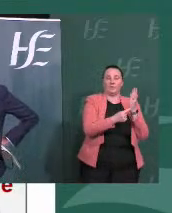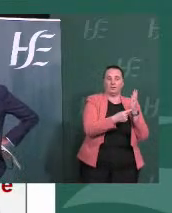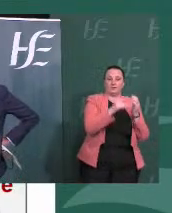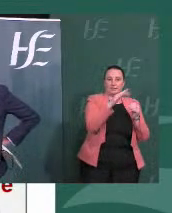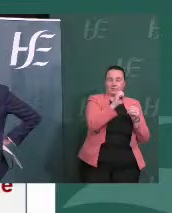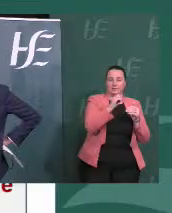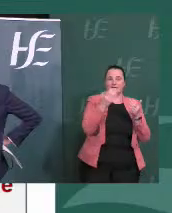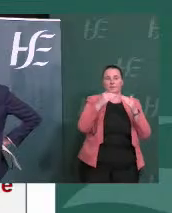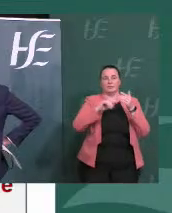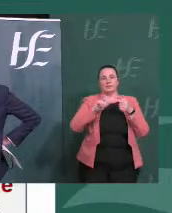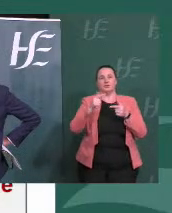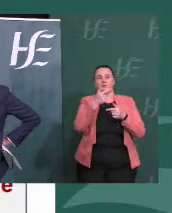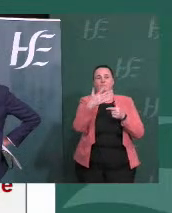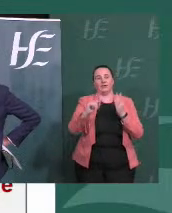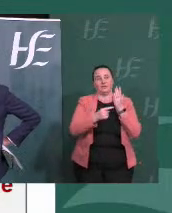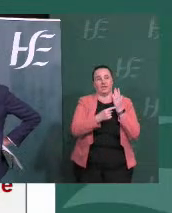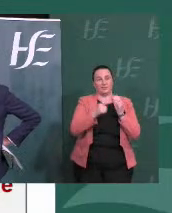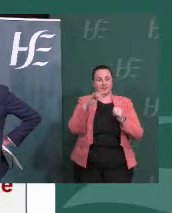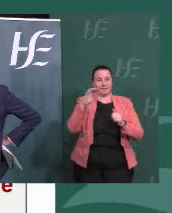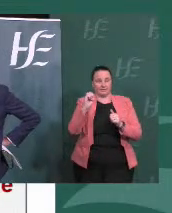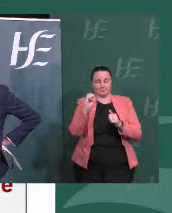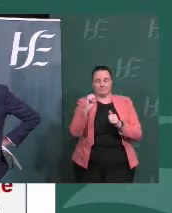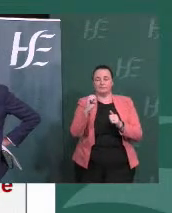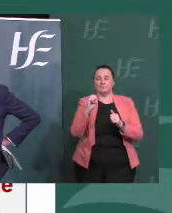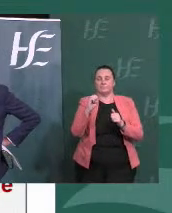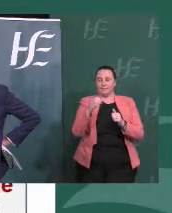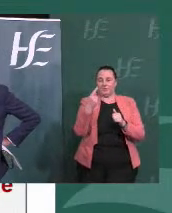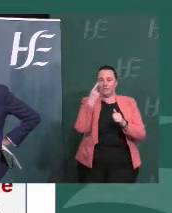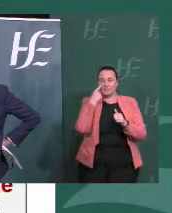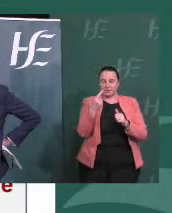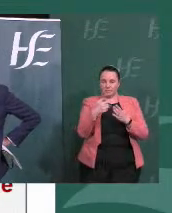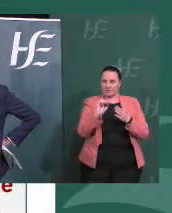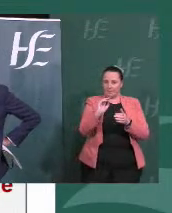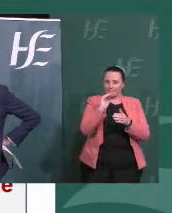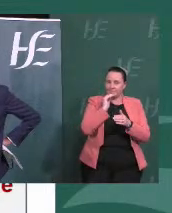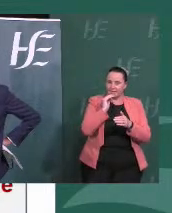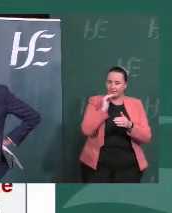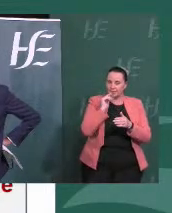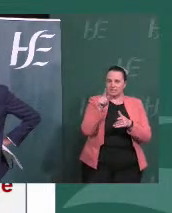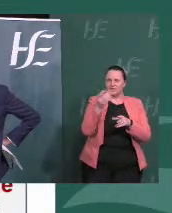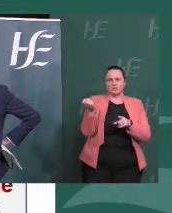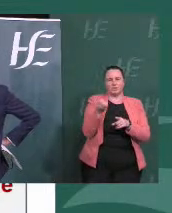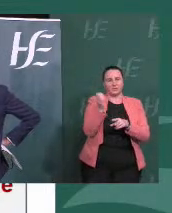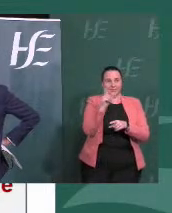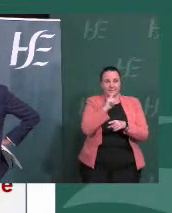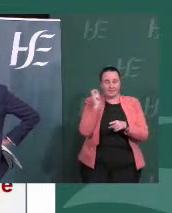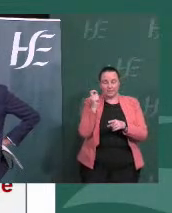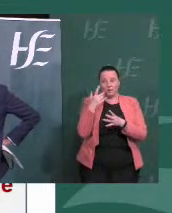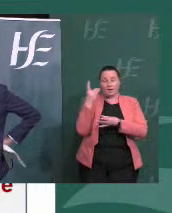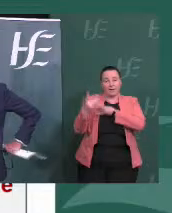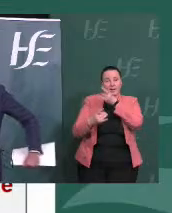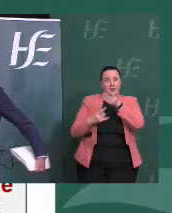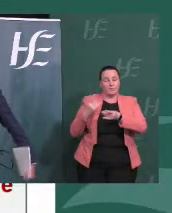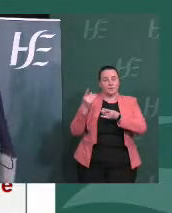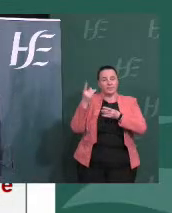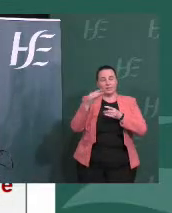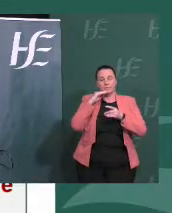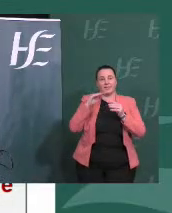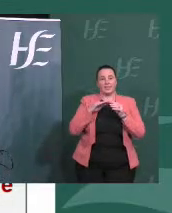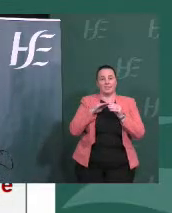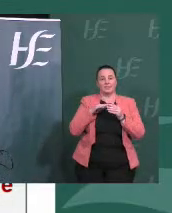now below 25,000. Something that people are still beginning to interpret. What does this mean? It's too early to say. What happened that caused it to